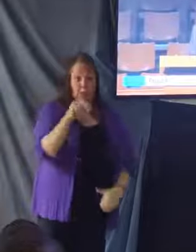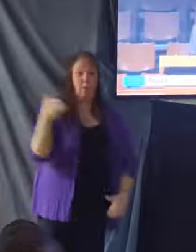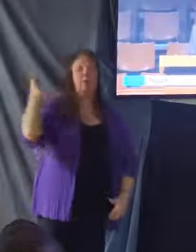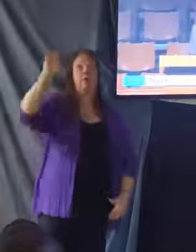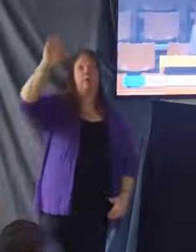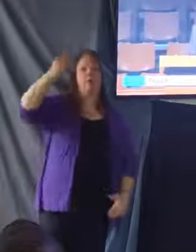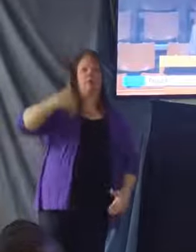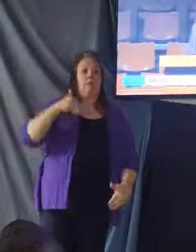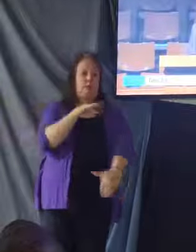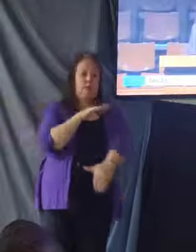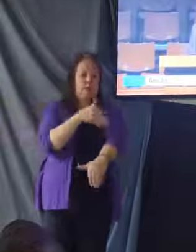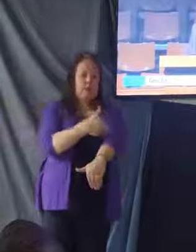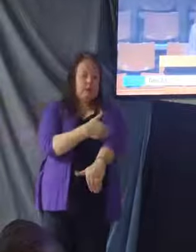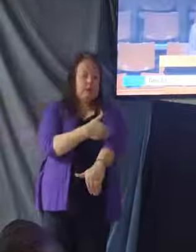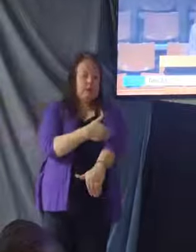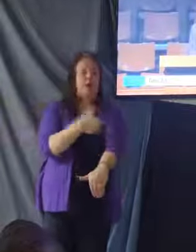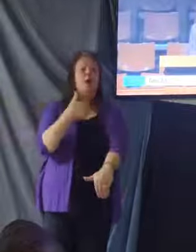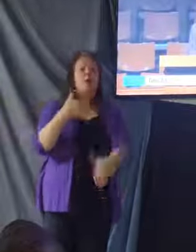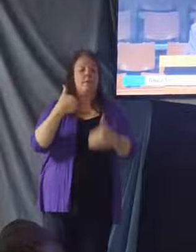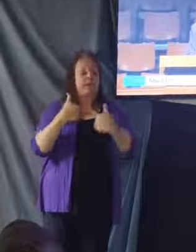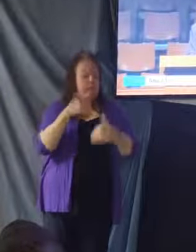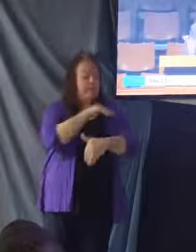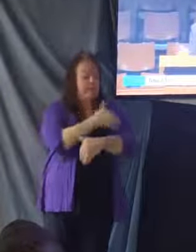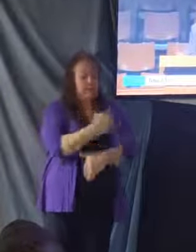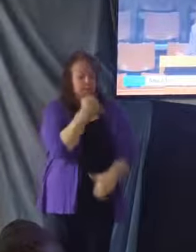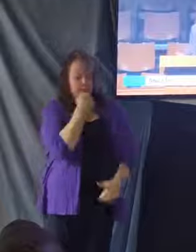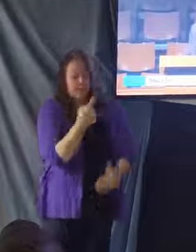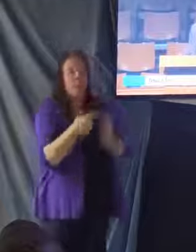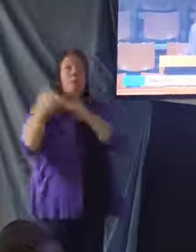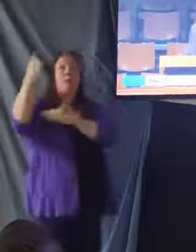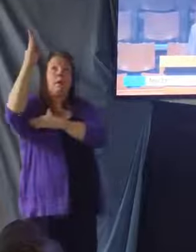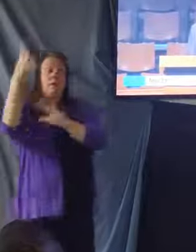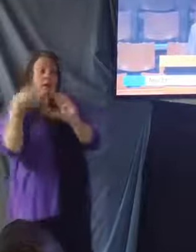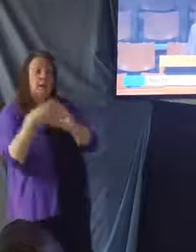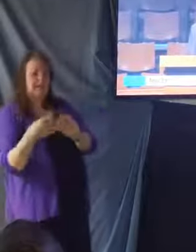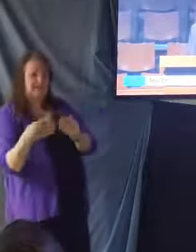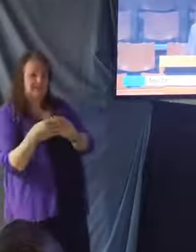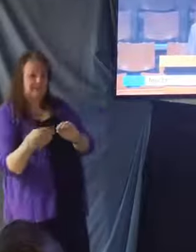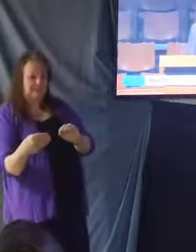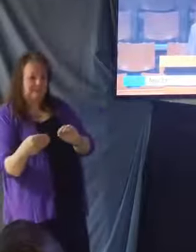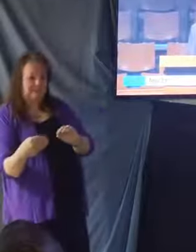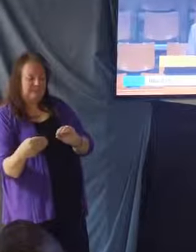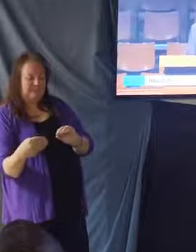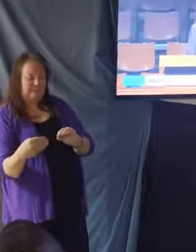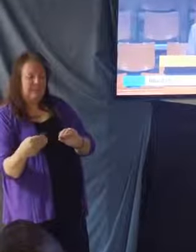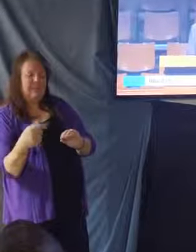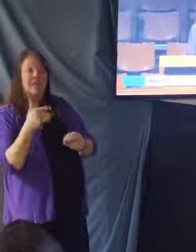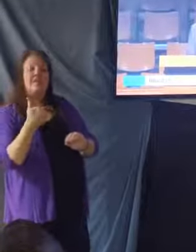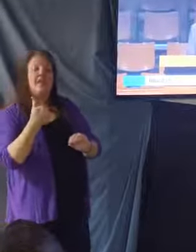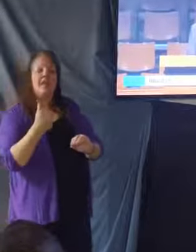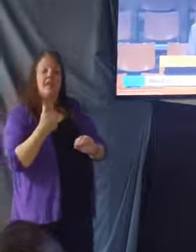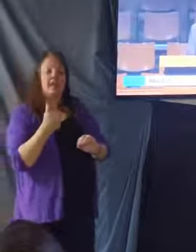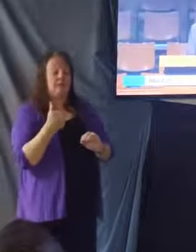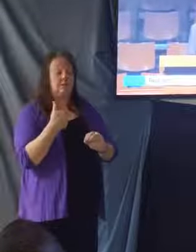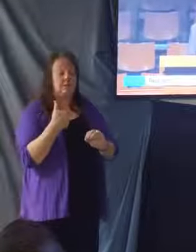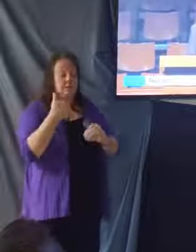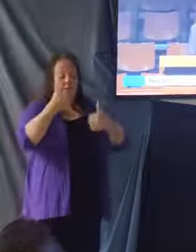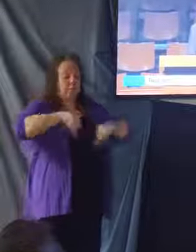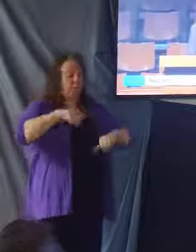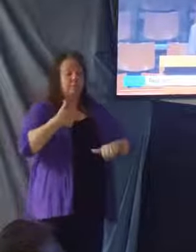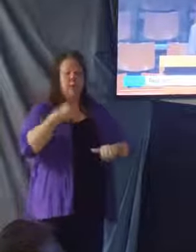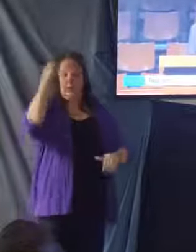authority. And we have the authority to tell them what God says. They have authority to reject my